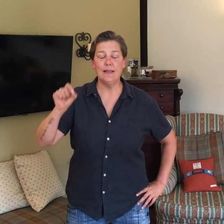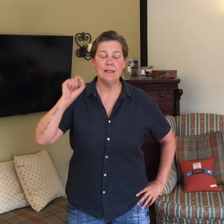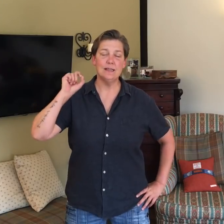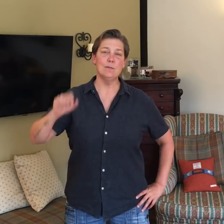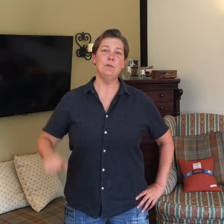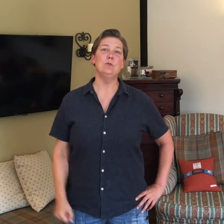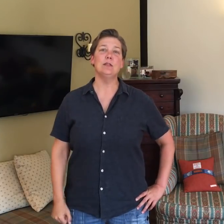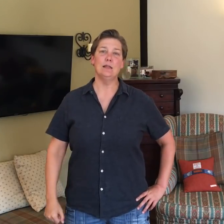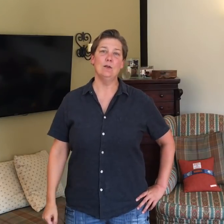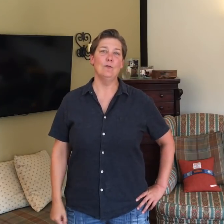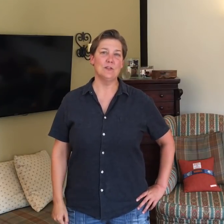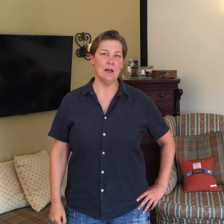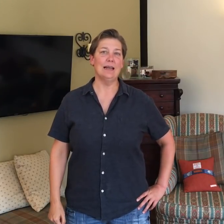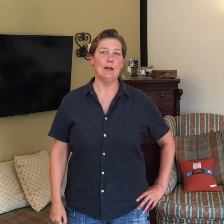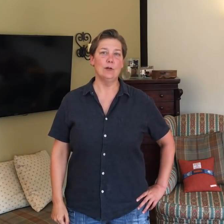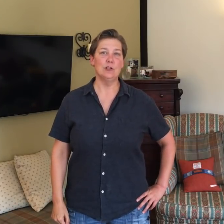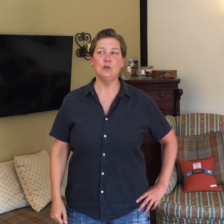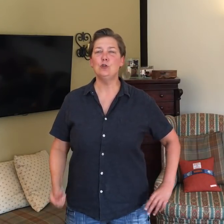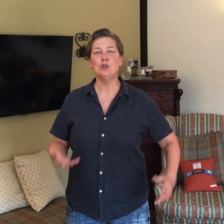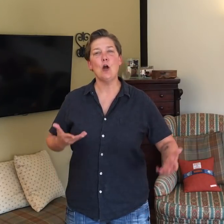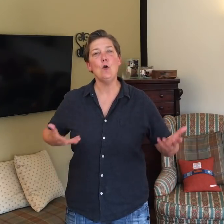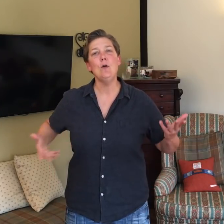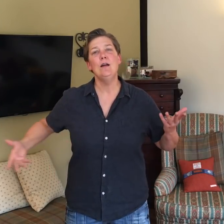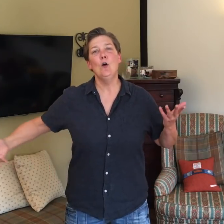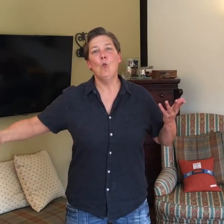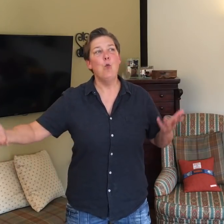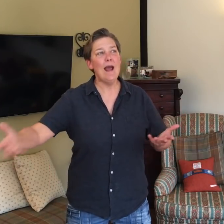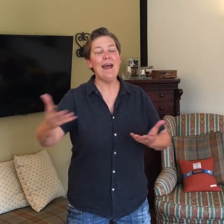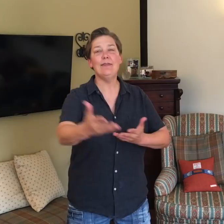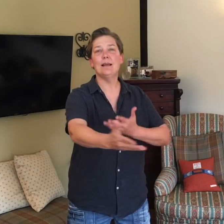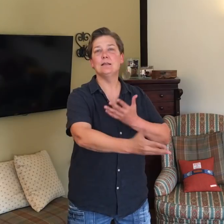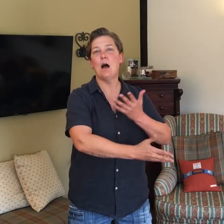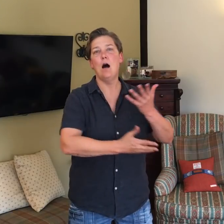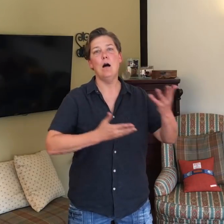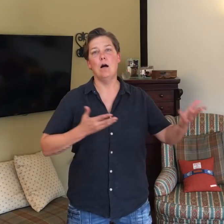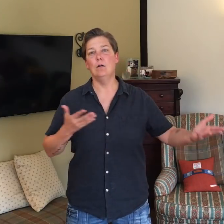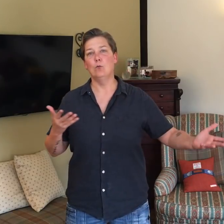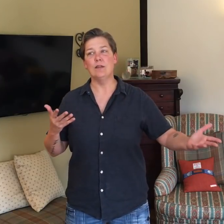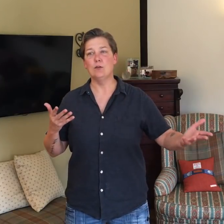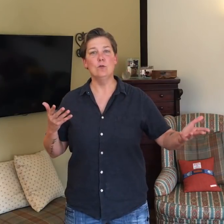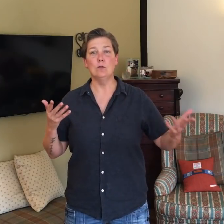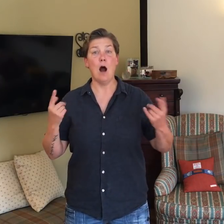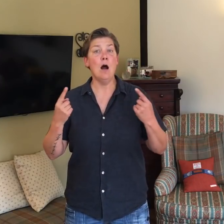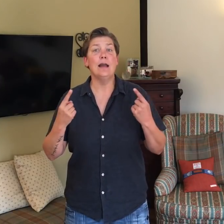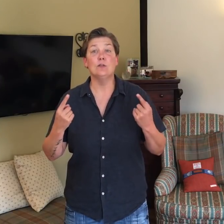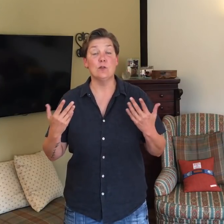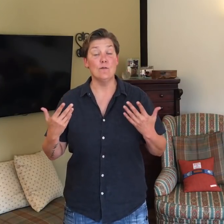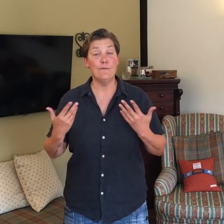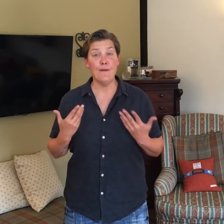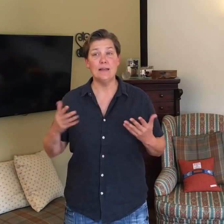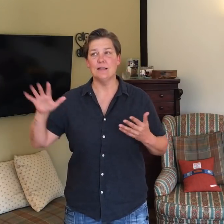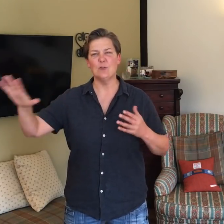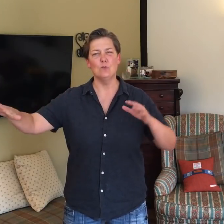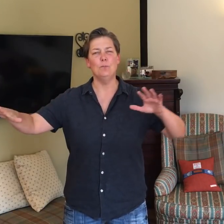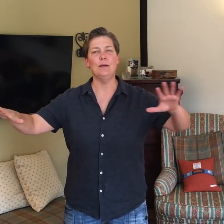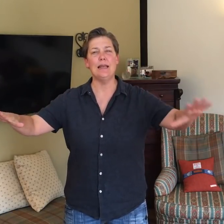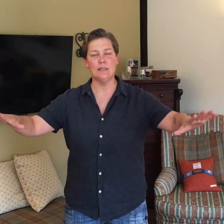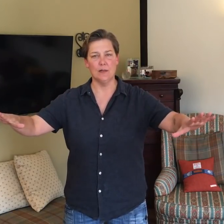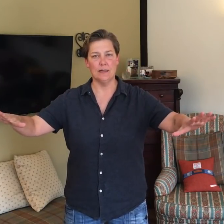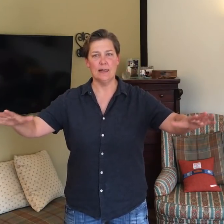is the beauty of sign language. You show where things are with your eyes, with your face. It's called placement.